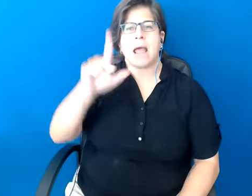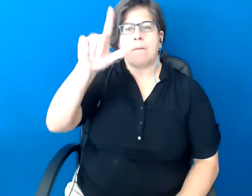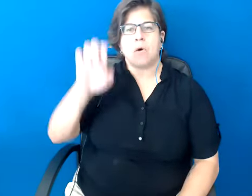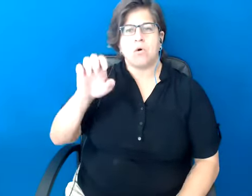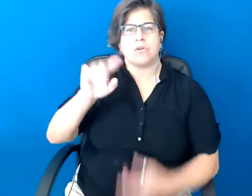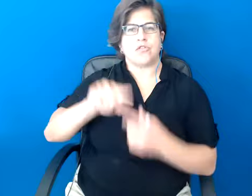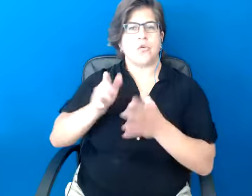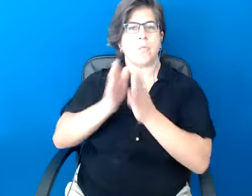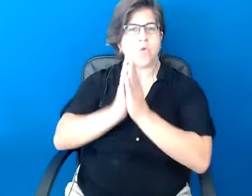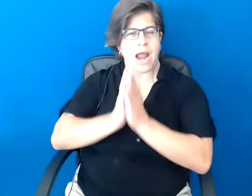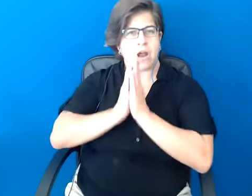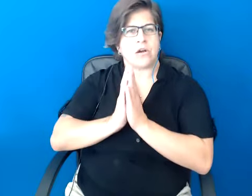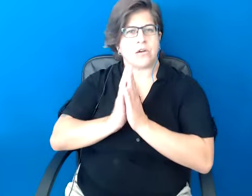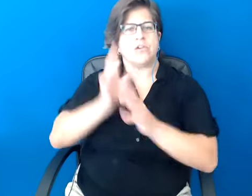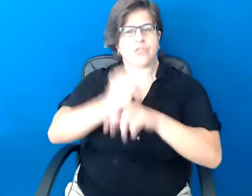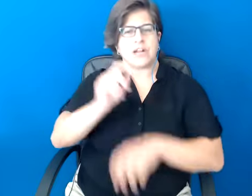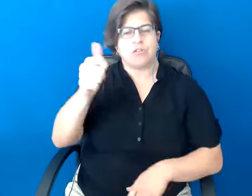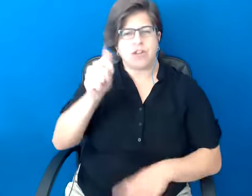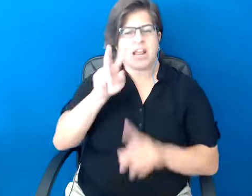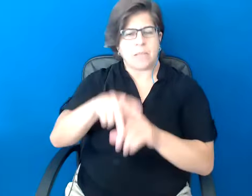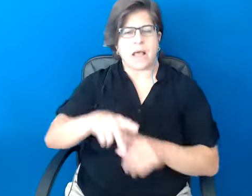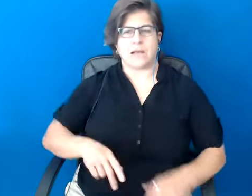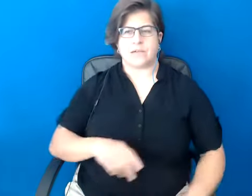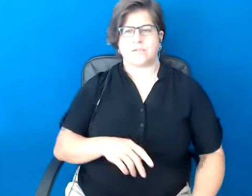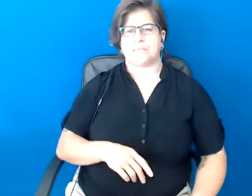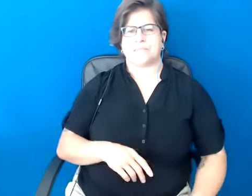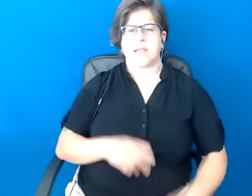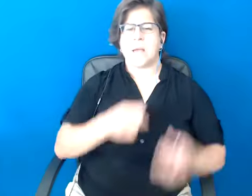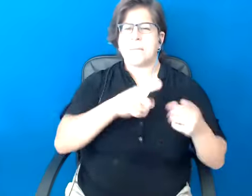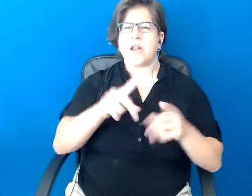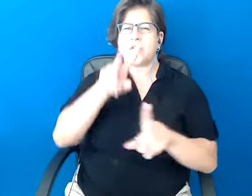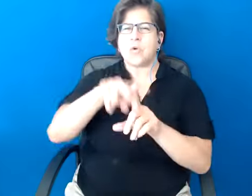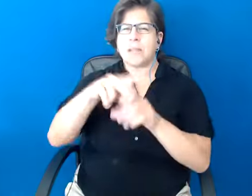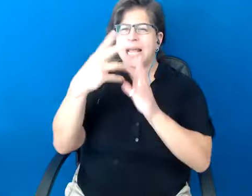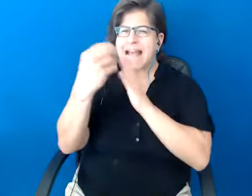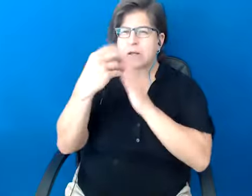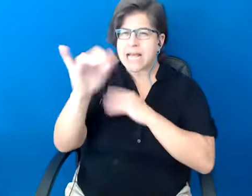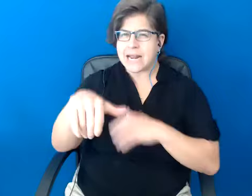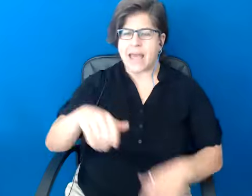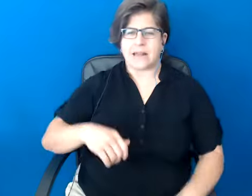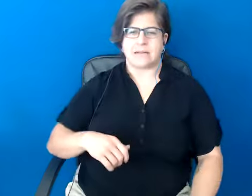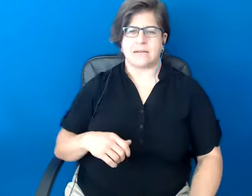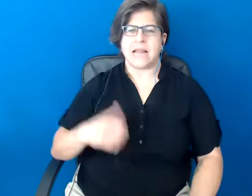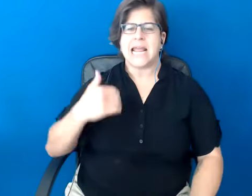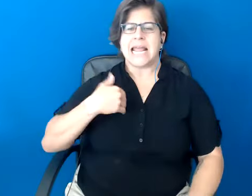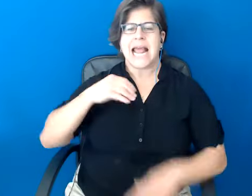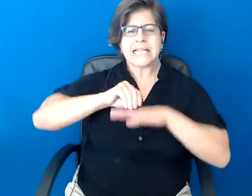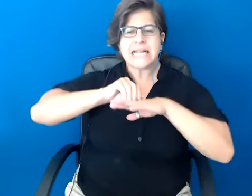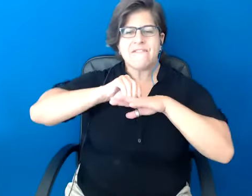think that's like preamble to prayer. Certainly Tradition 10 applies, but as Don and Gwen were talking about,